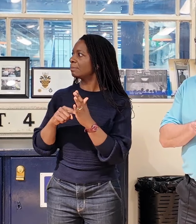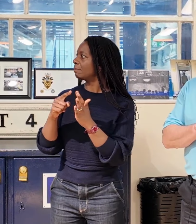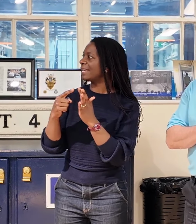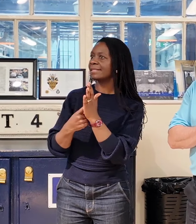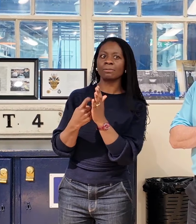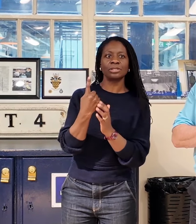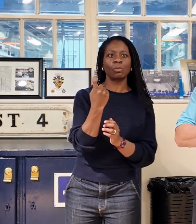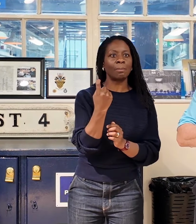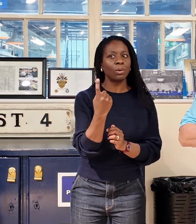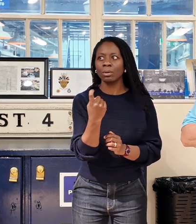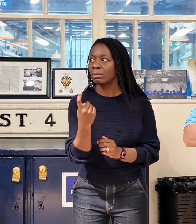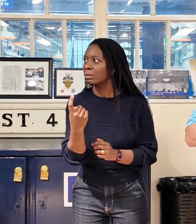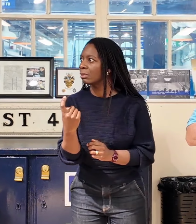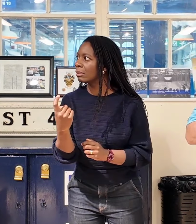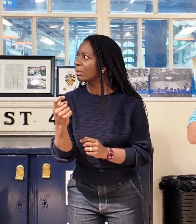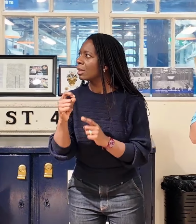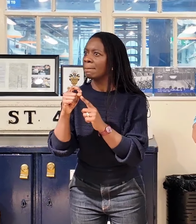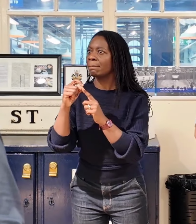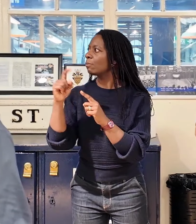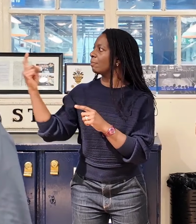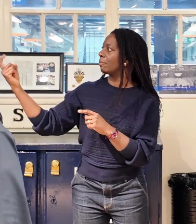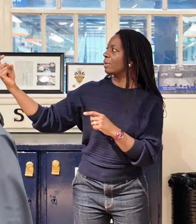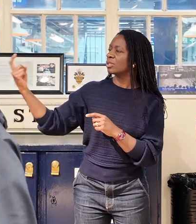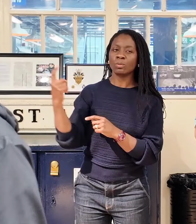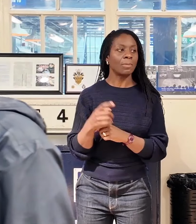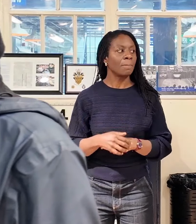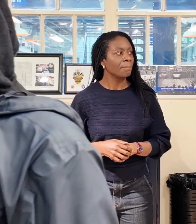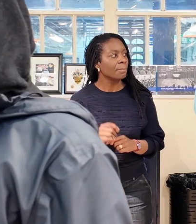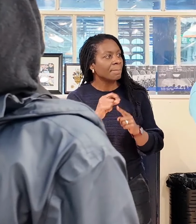Jadi bapak ini yang baju biru ini ya,